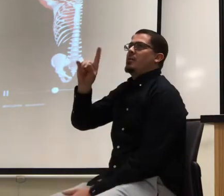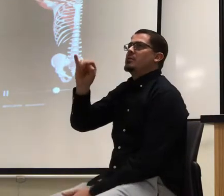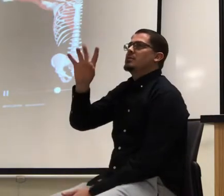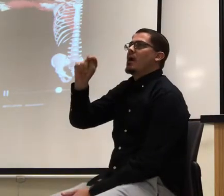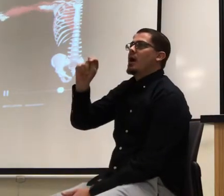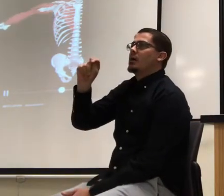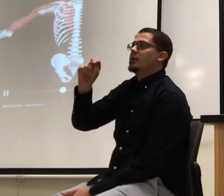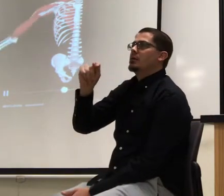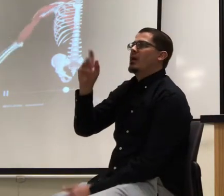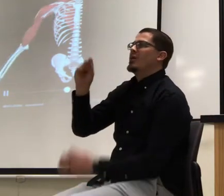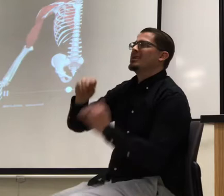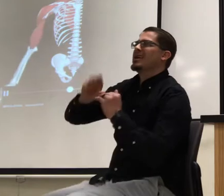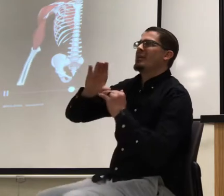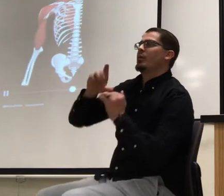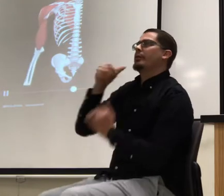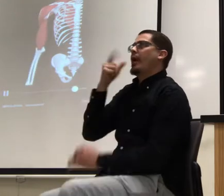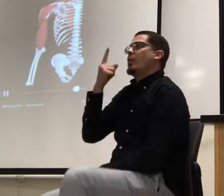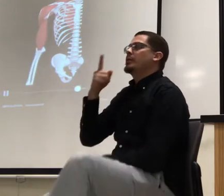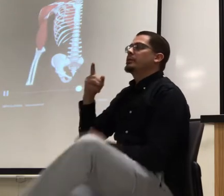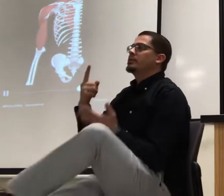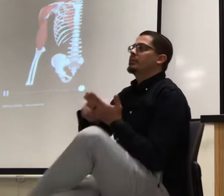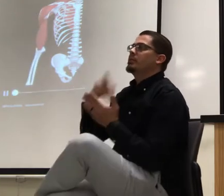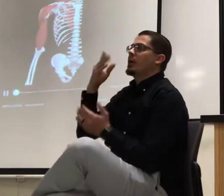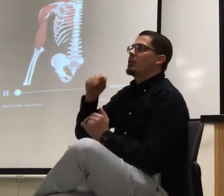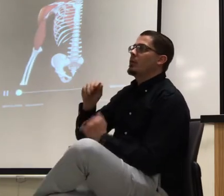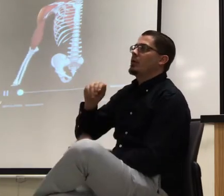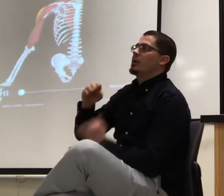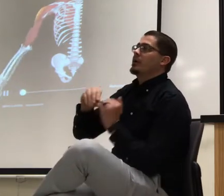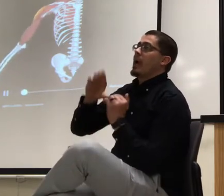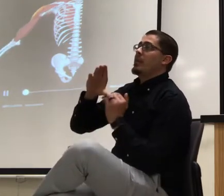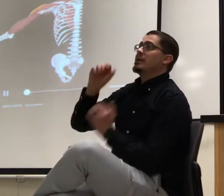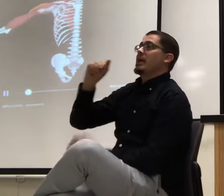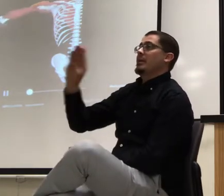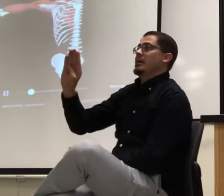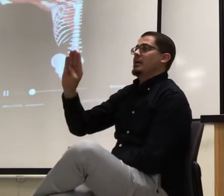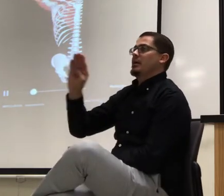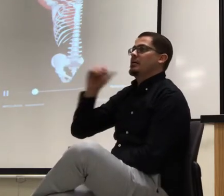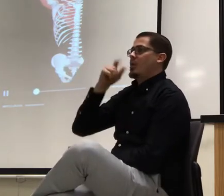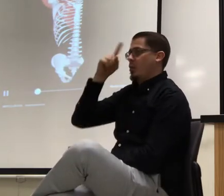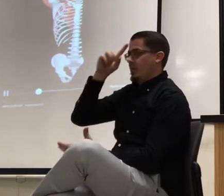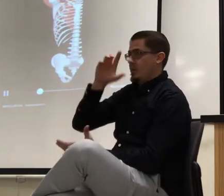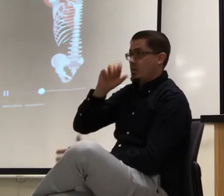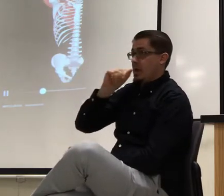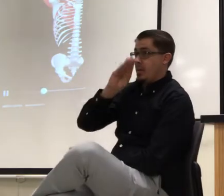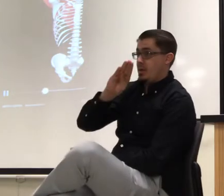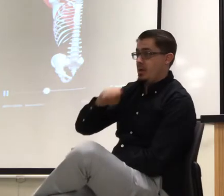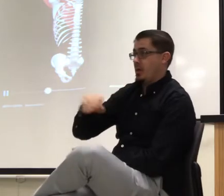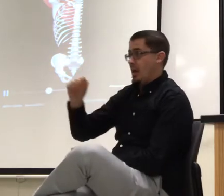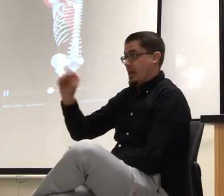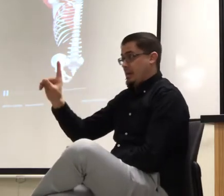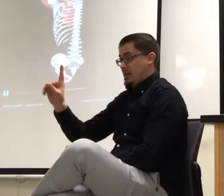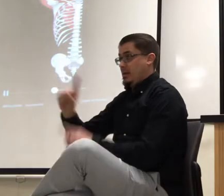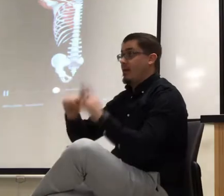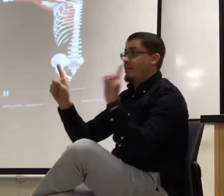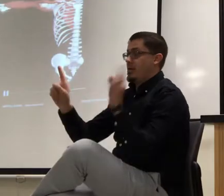Alright, I always capitalize, or not always, but sometimes I'll capitalize AB so you don't confuse abduction with